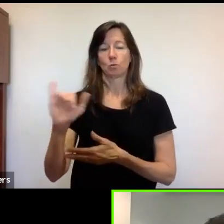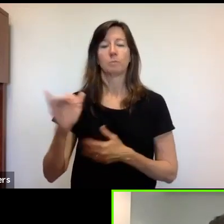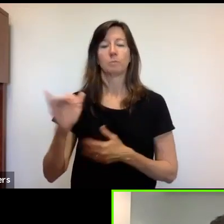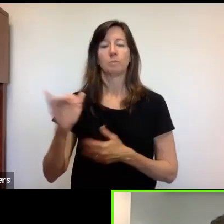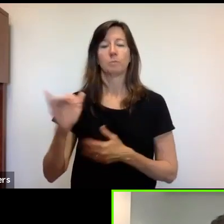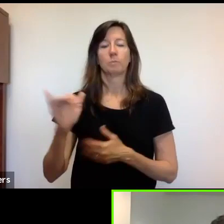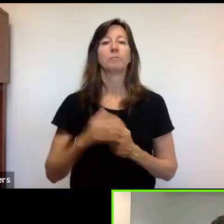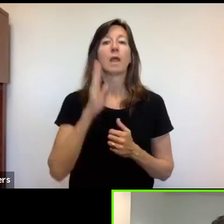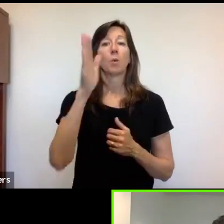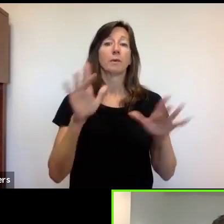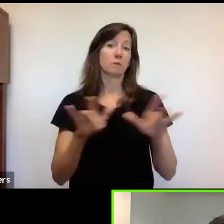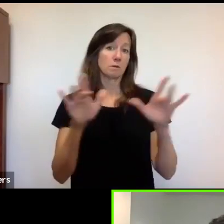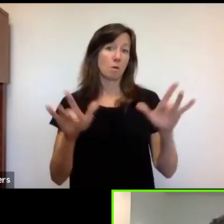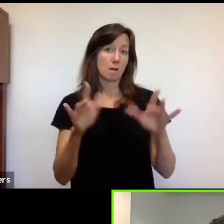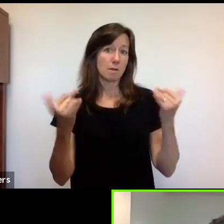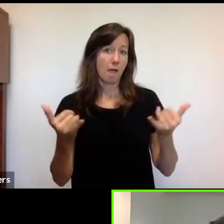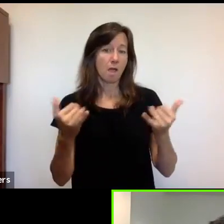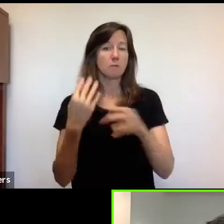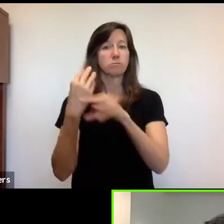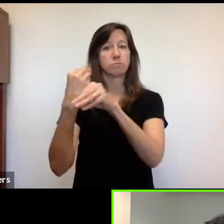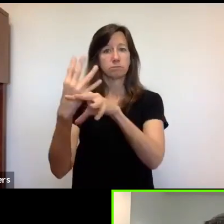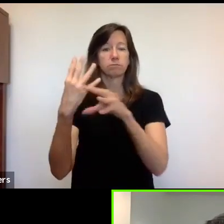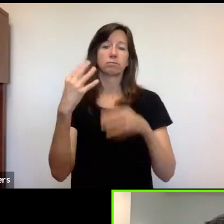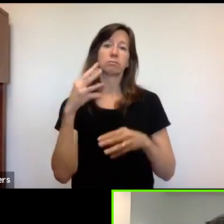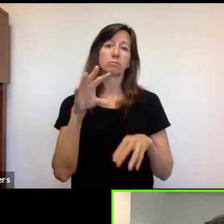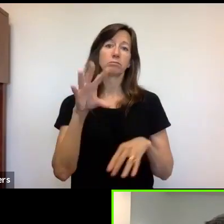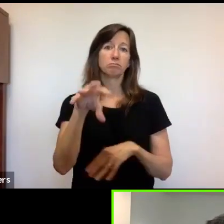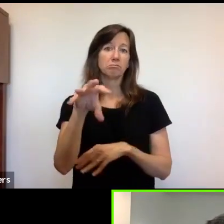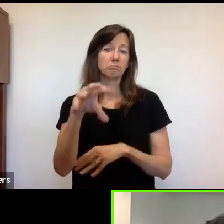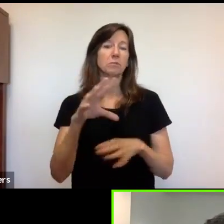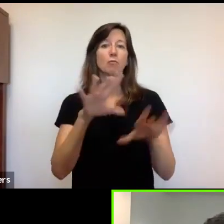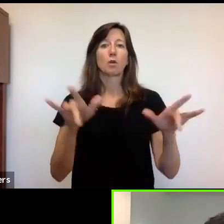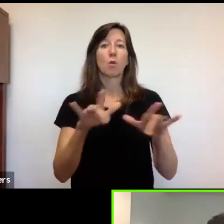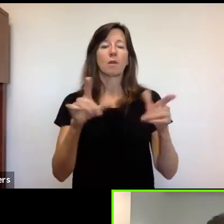at the newly established Urban Trail website. That is